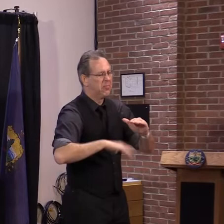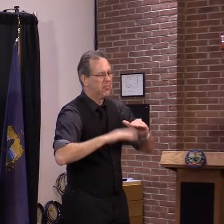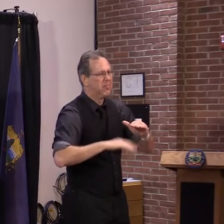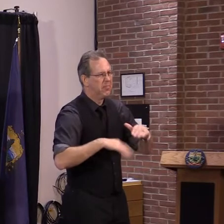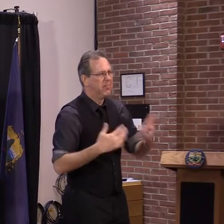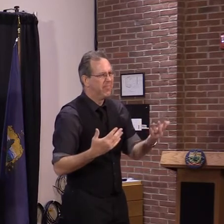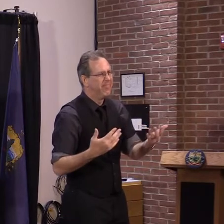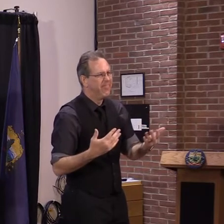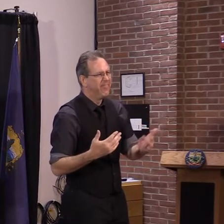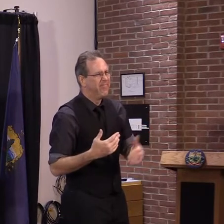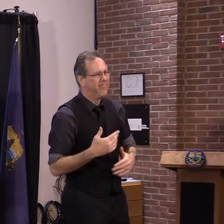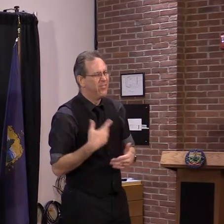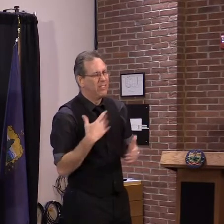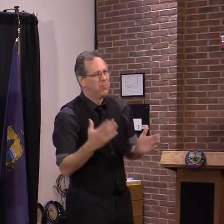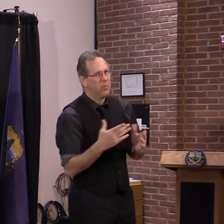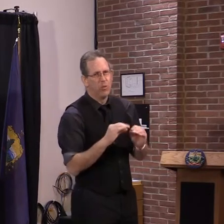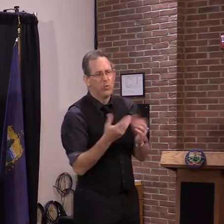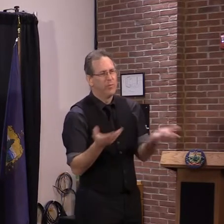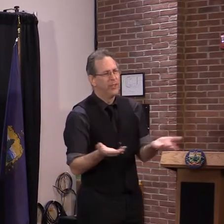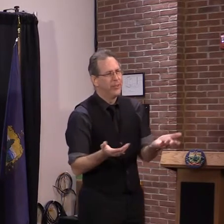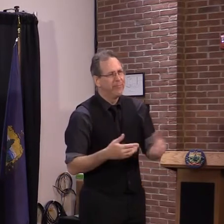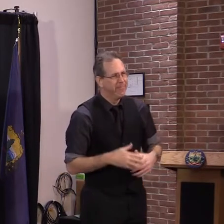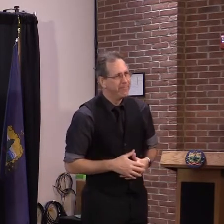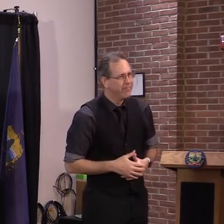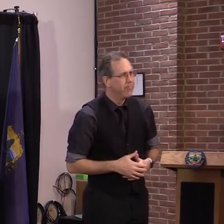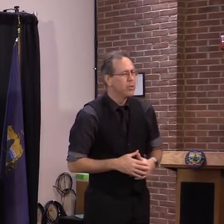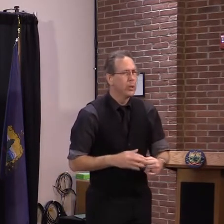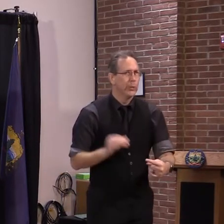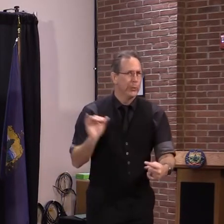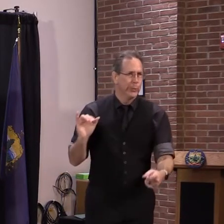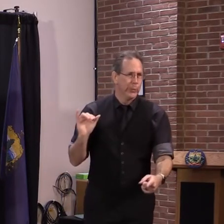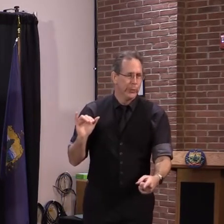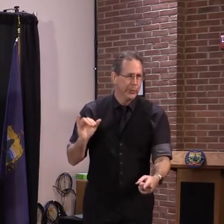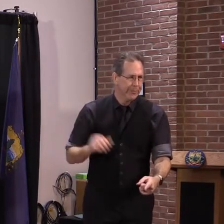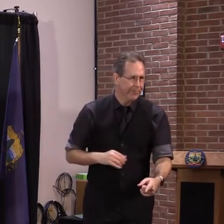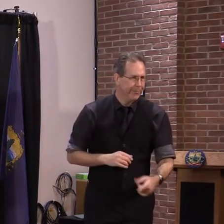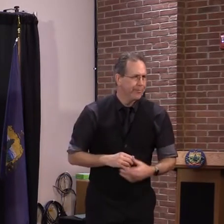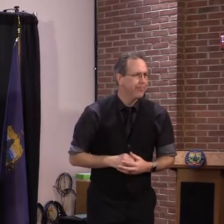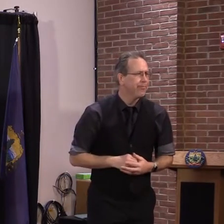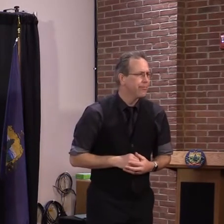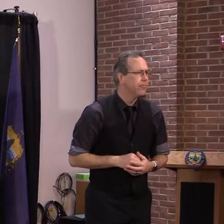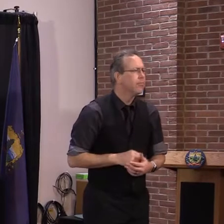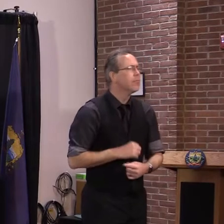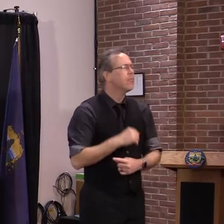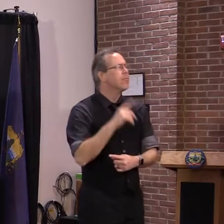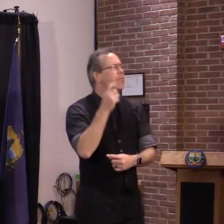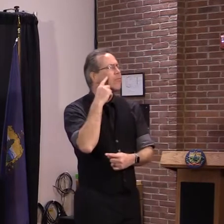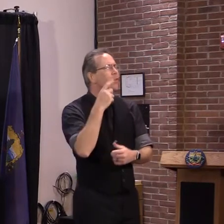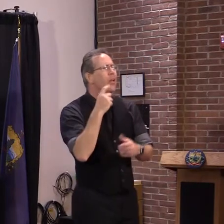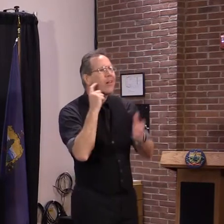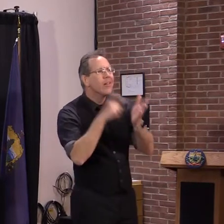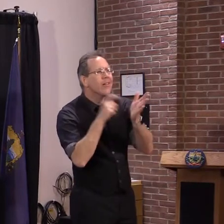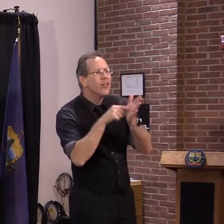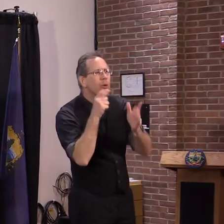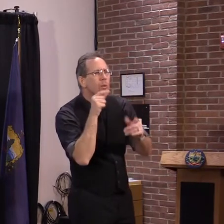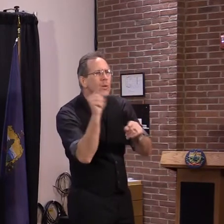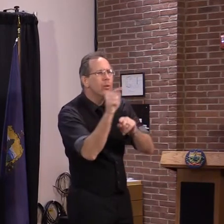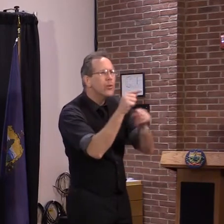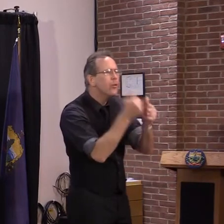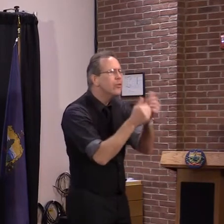number. We have to determine, you know, which schools and the populations of the schools and so forth.